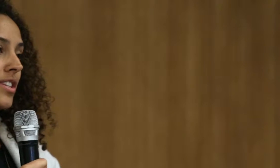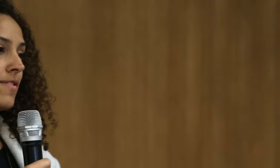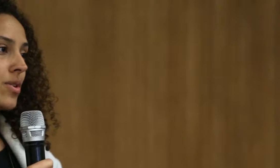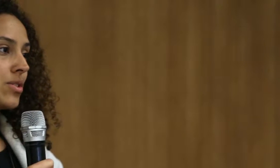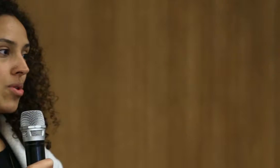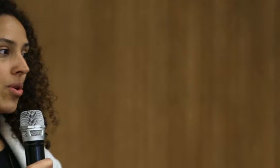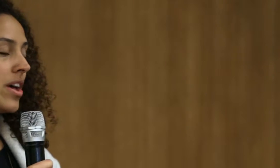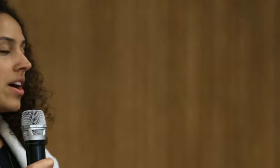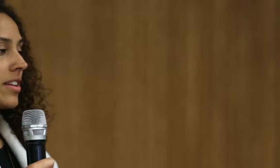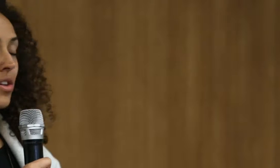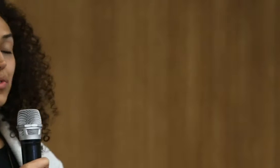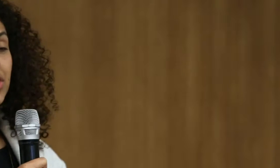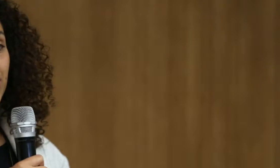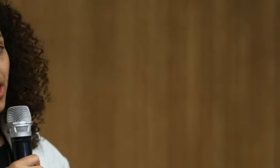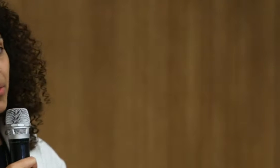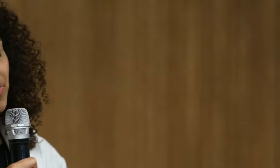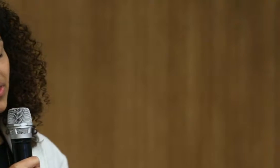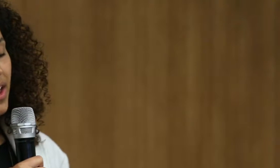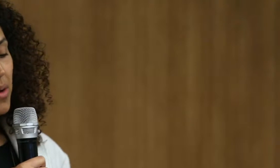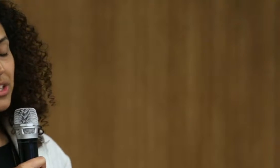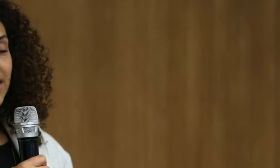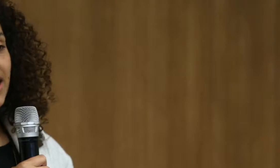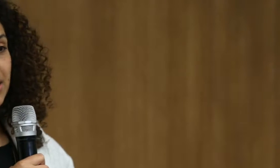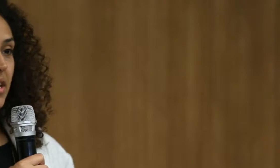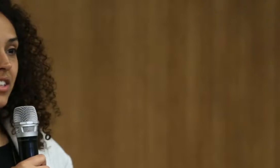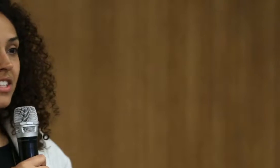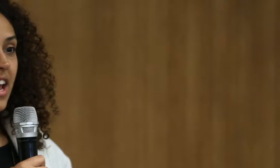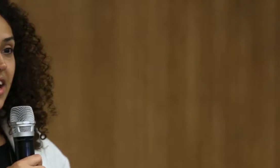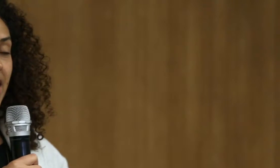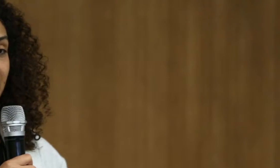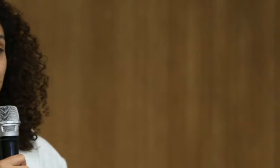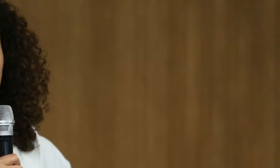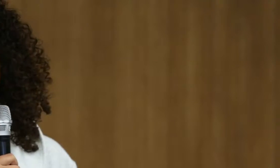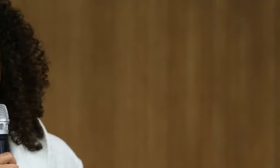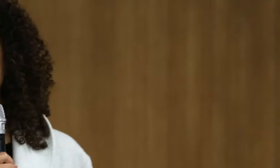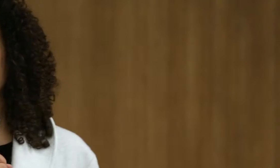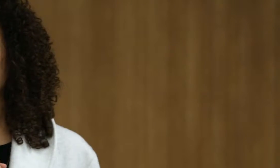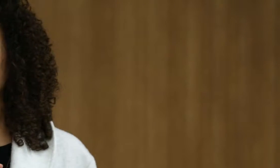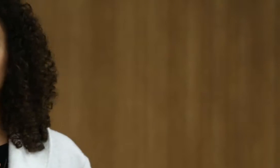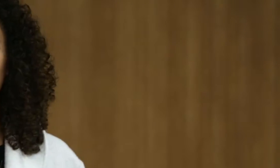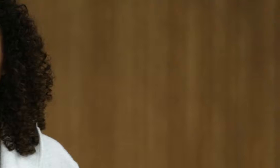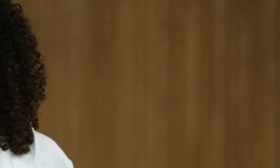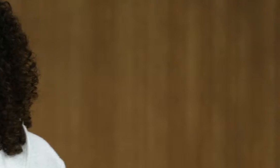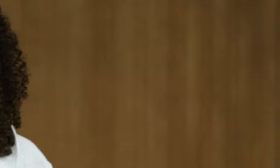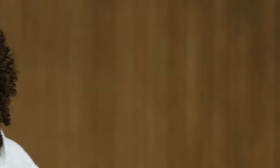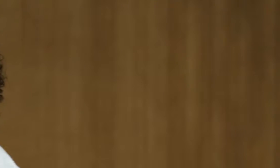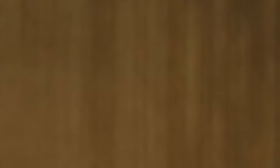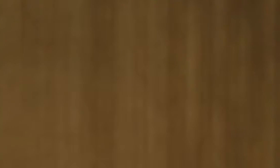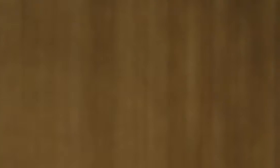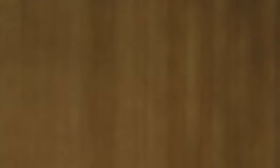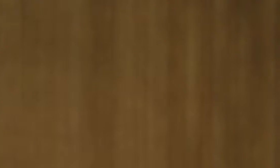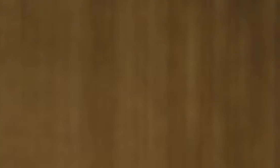this diversity-focused role a little over a year ago. I'm really excited to be here today, and particularly excited for this panel